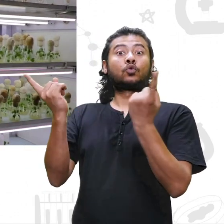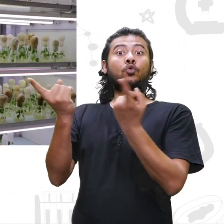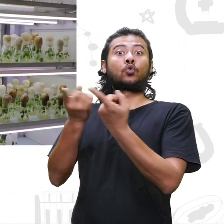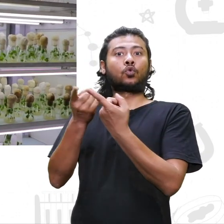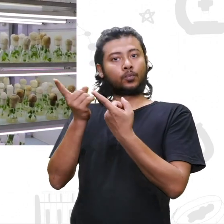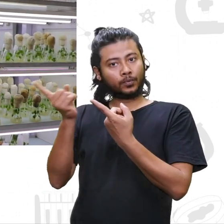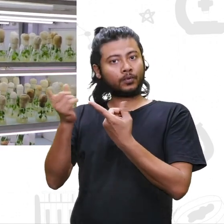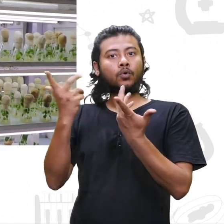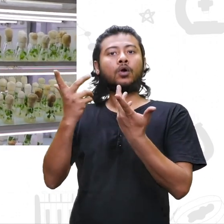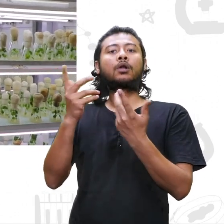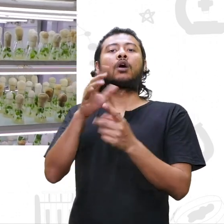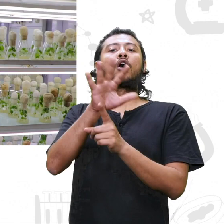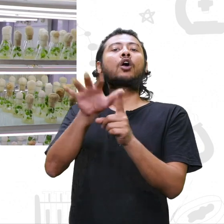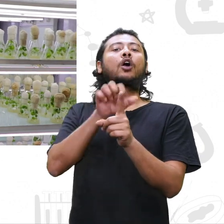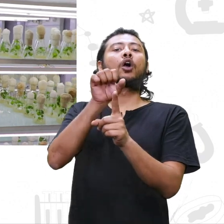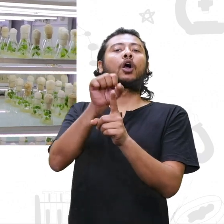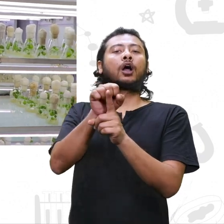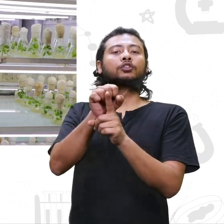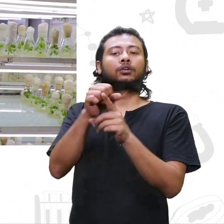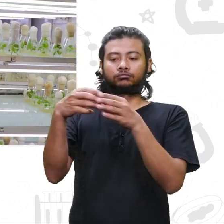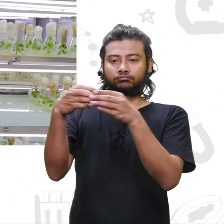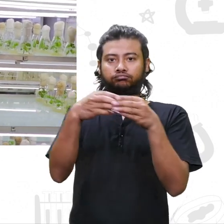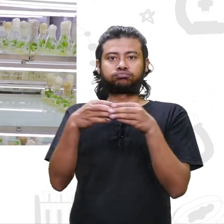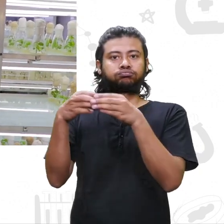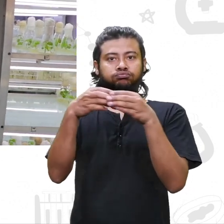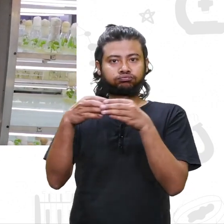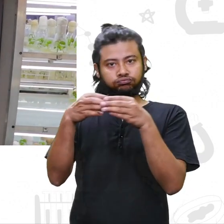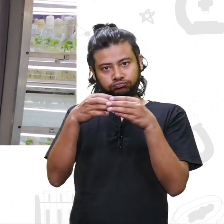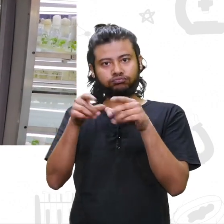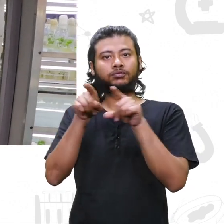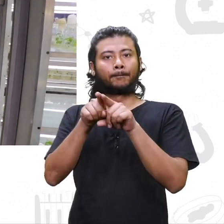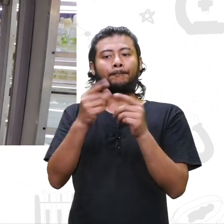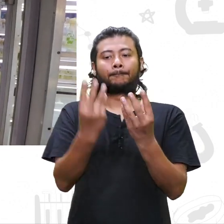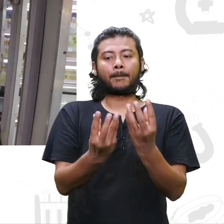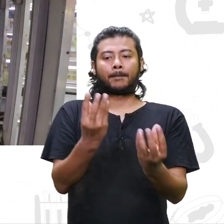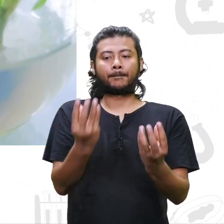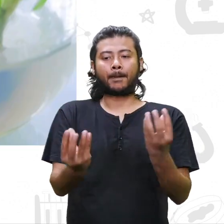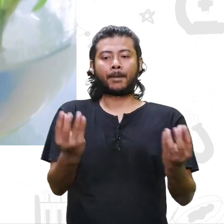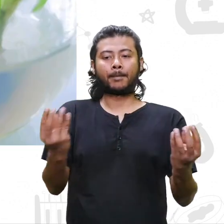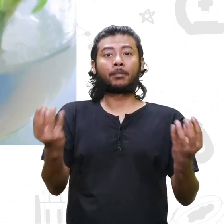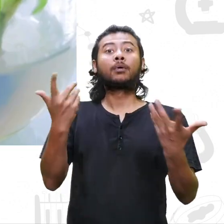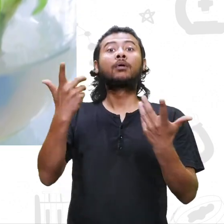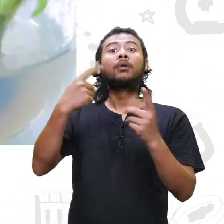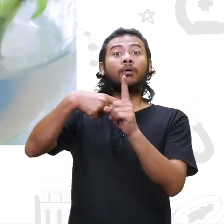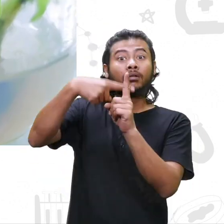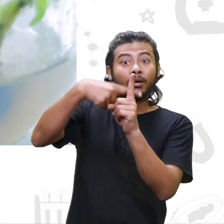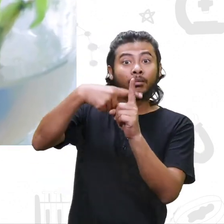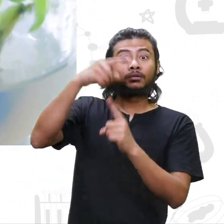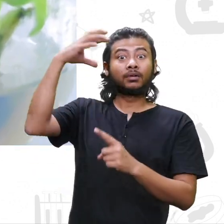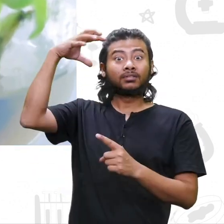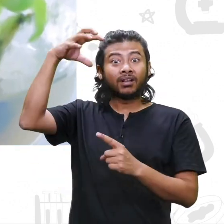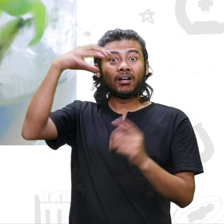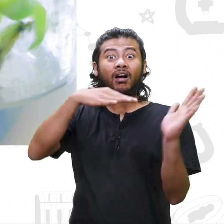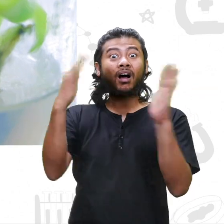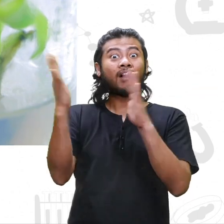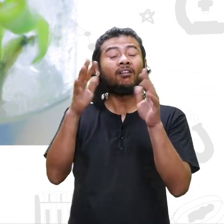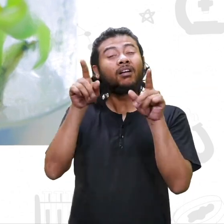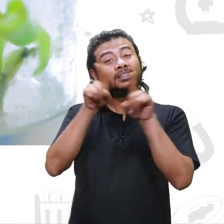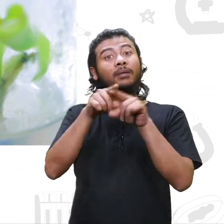the explant is shifted for culture to specialized culture room, where in vitro growth will take place in artificial